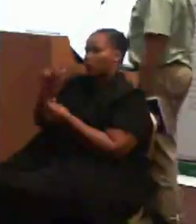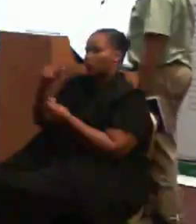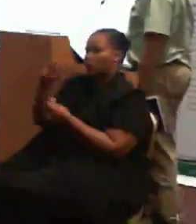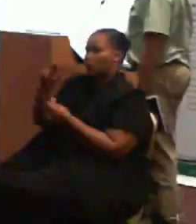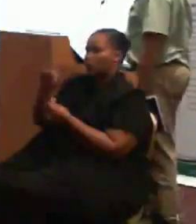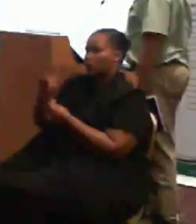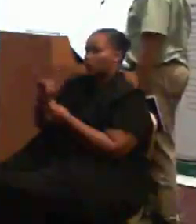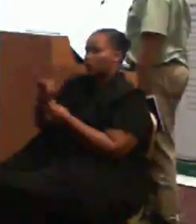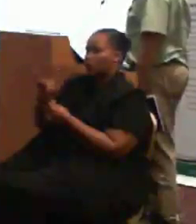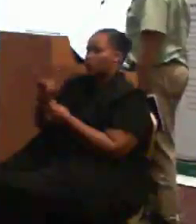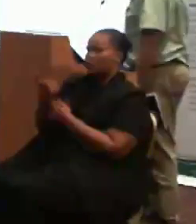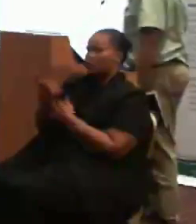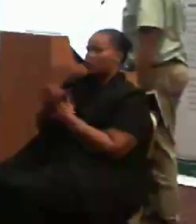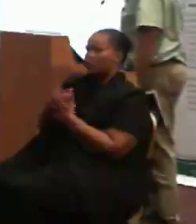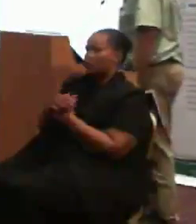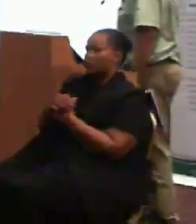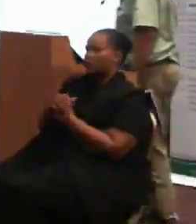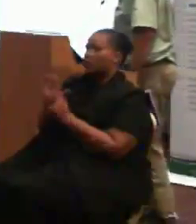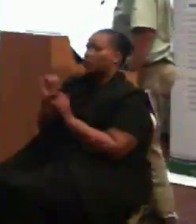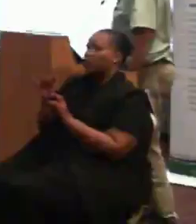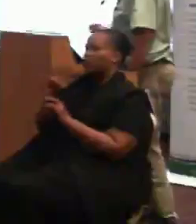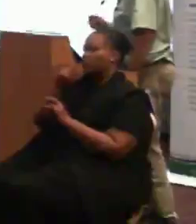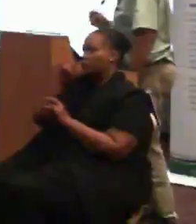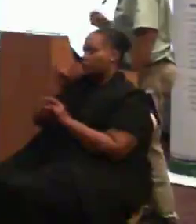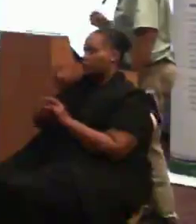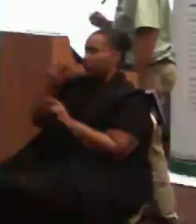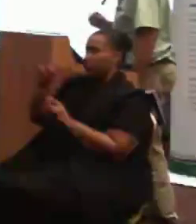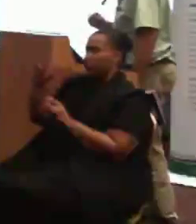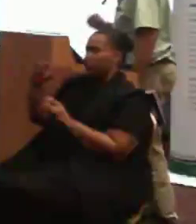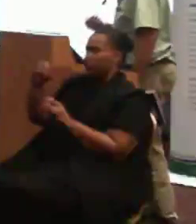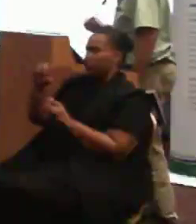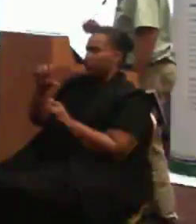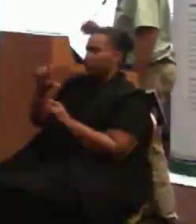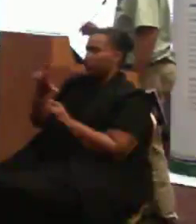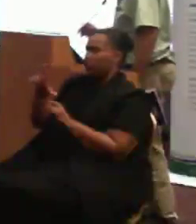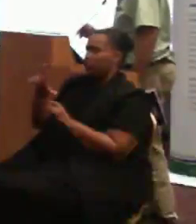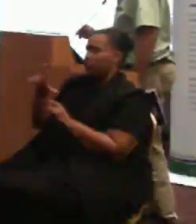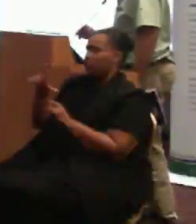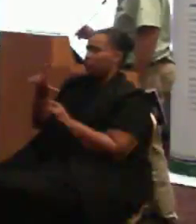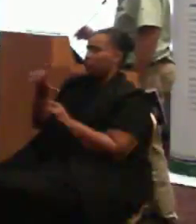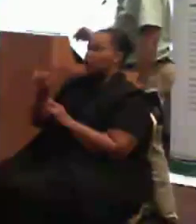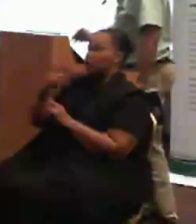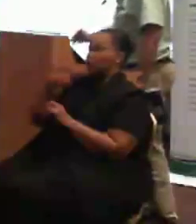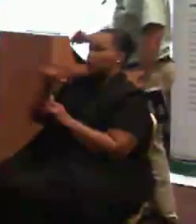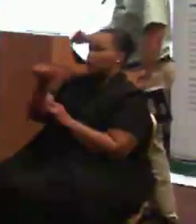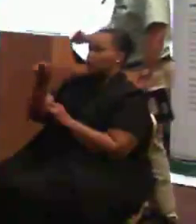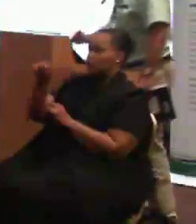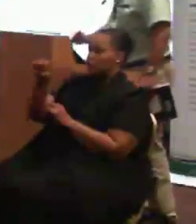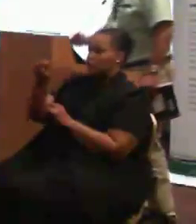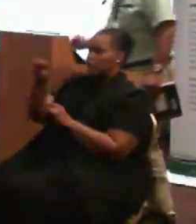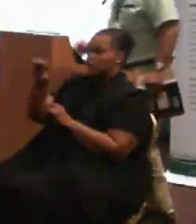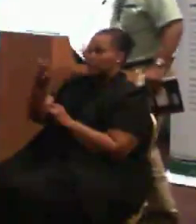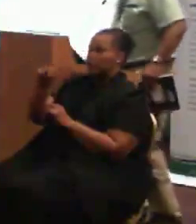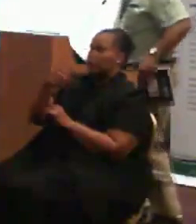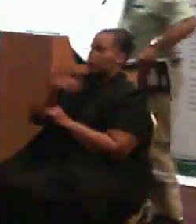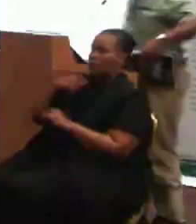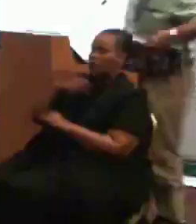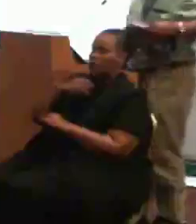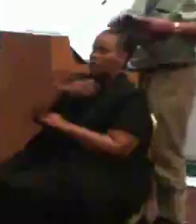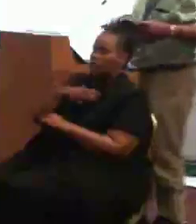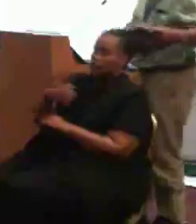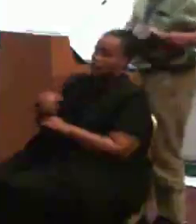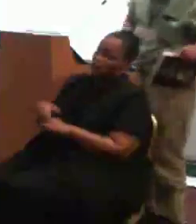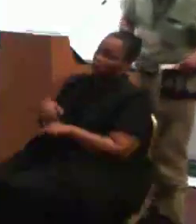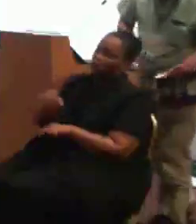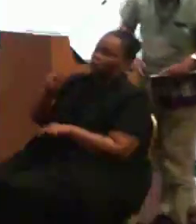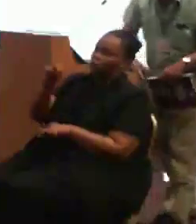Cape for the record. Yes, I'm Nicole Jansen. I'm the president of Agri Northern Cape. All right, thank you. You may start with your presentation, sir.